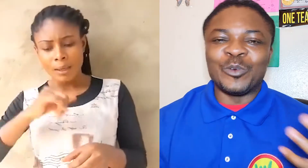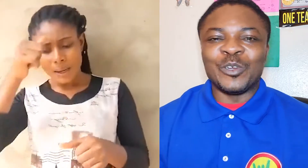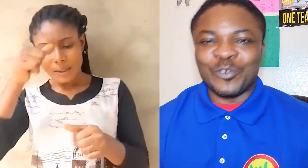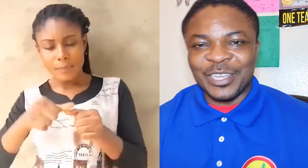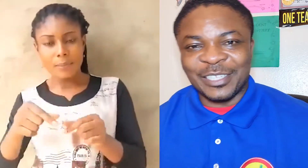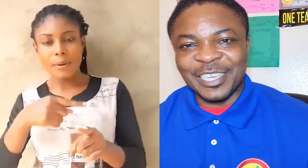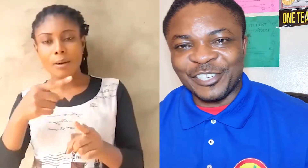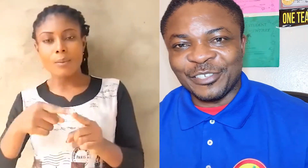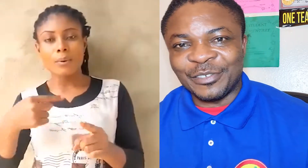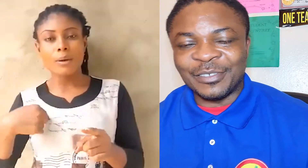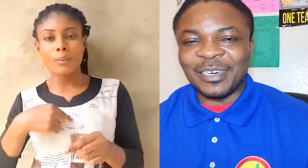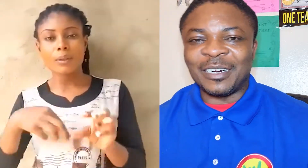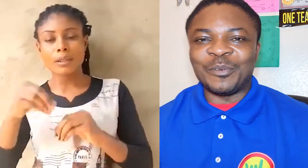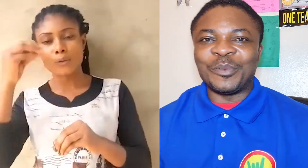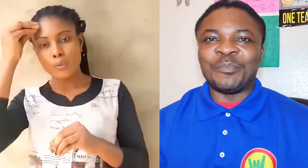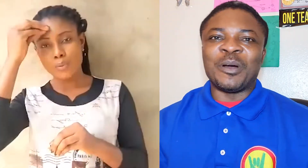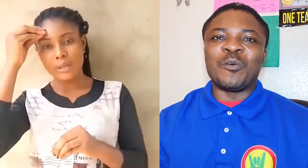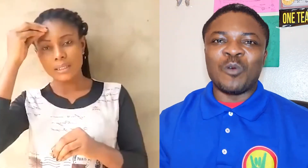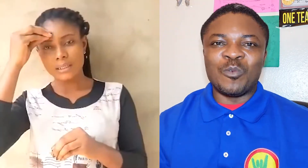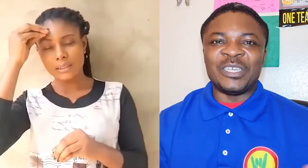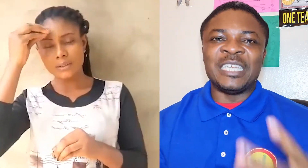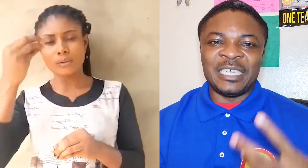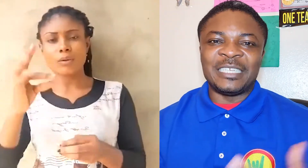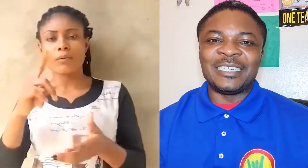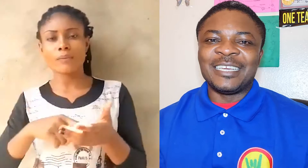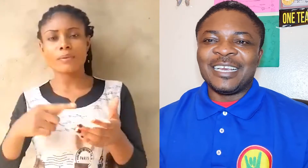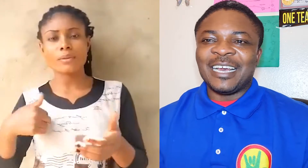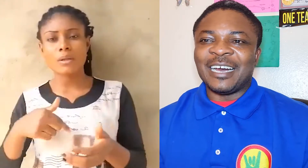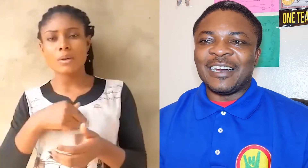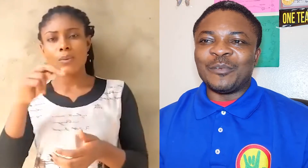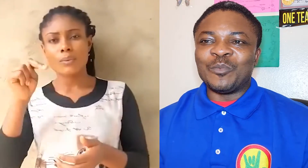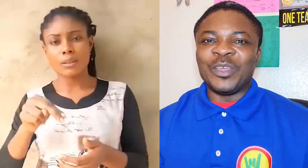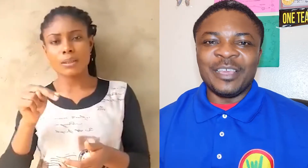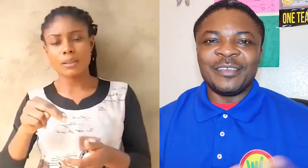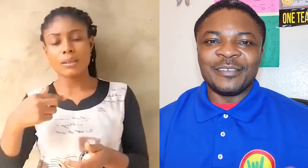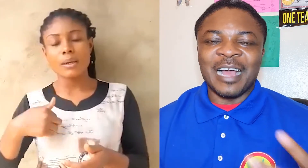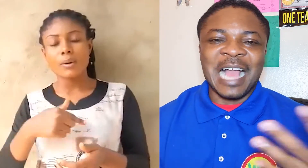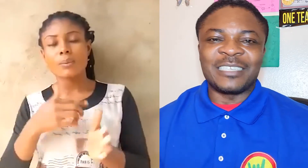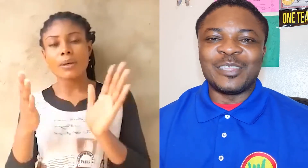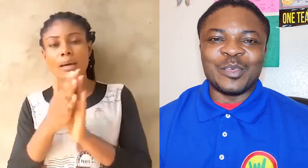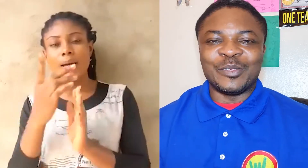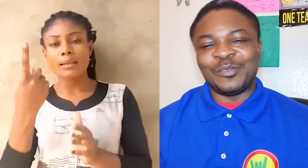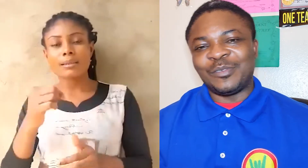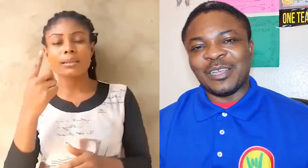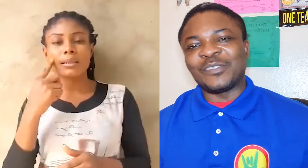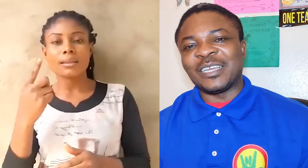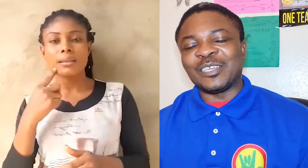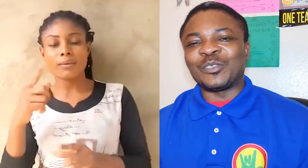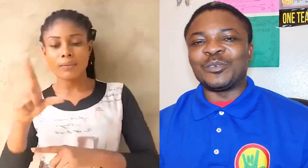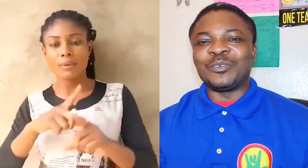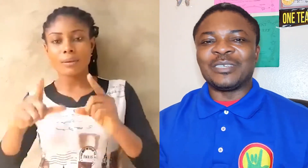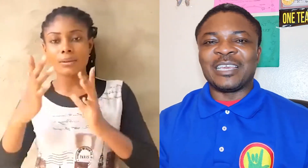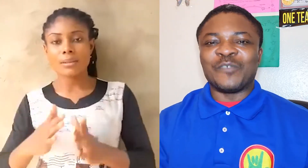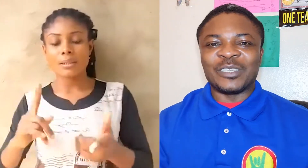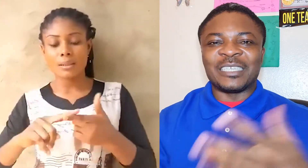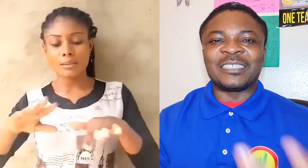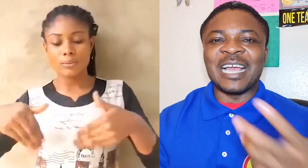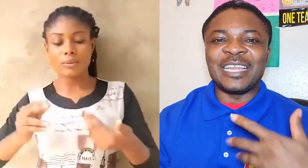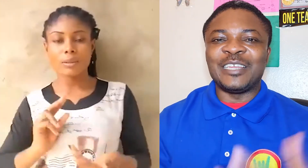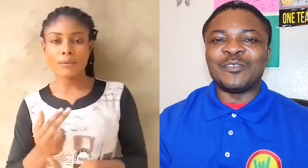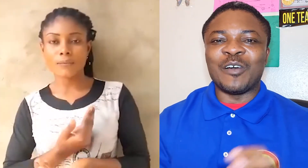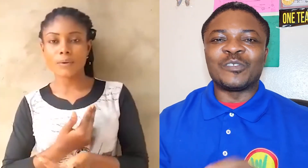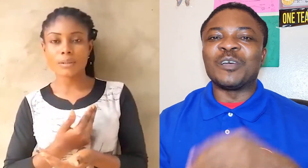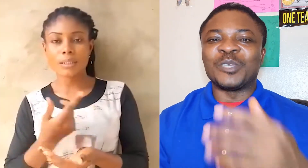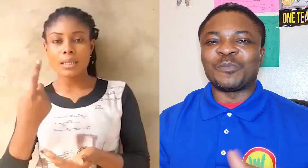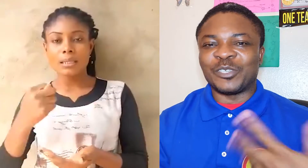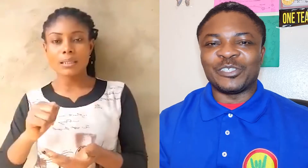were doing orientation about what we need, we asked the deaf signers to give us a